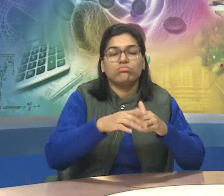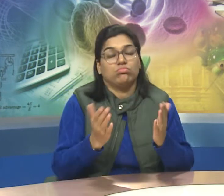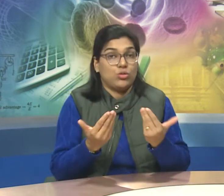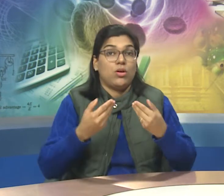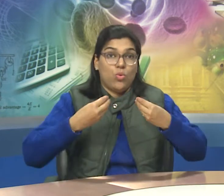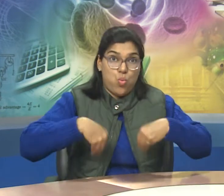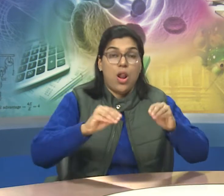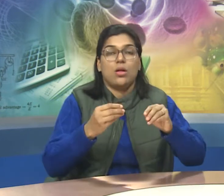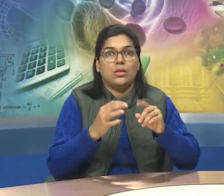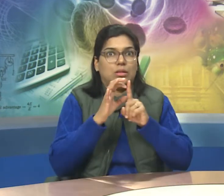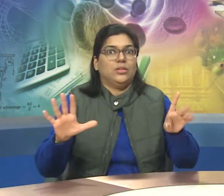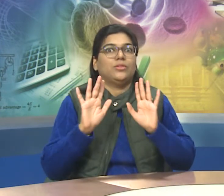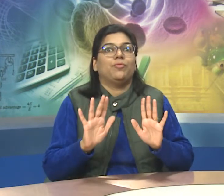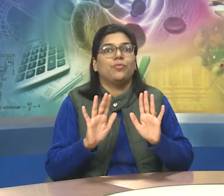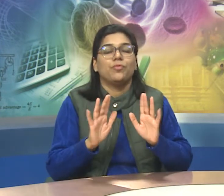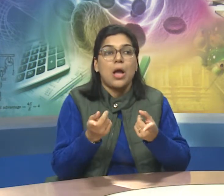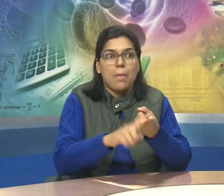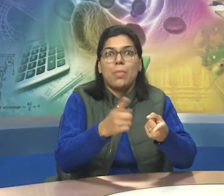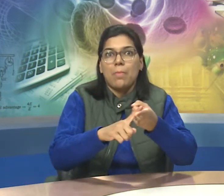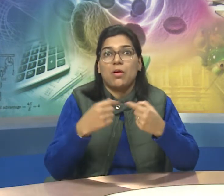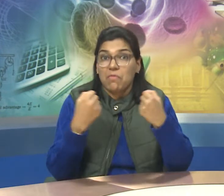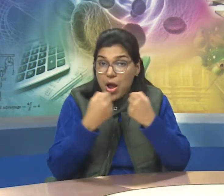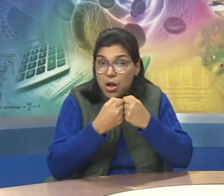fit of anger leads to